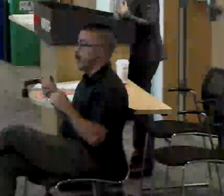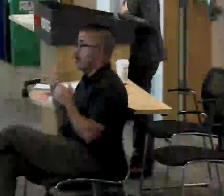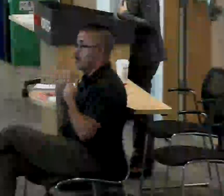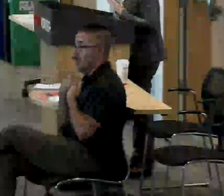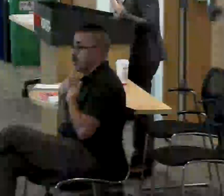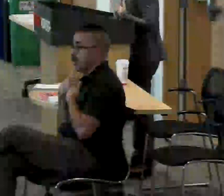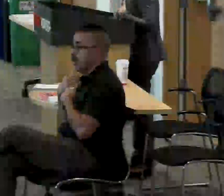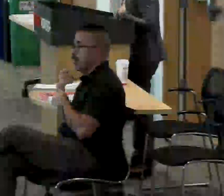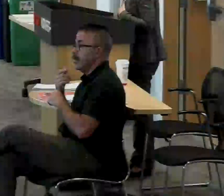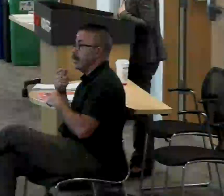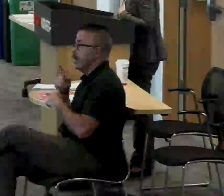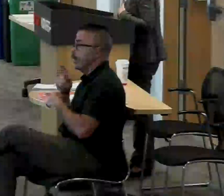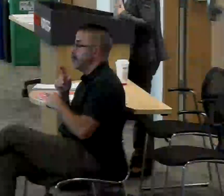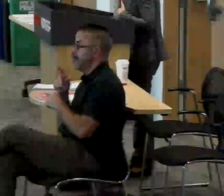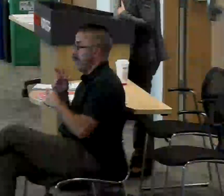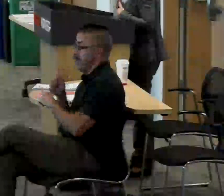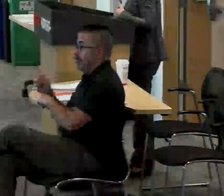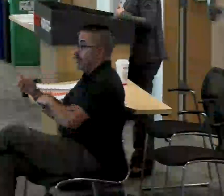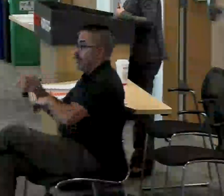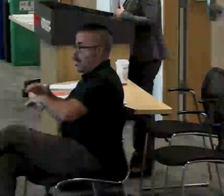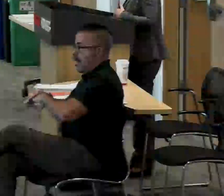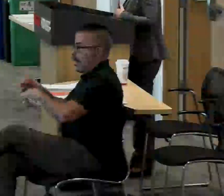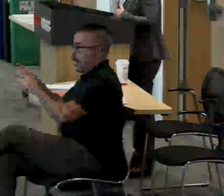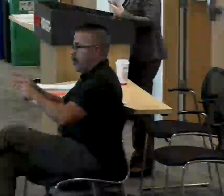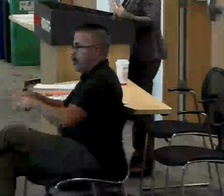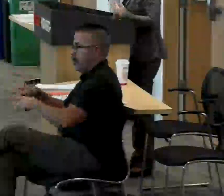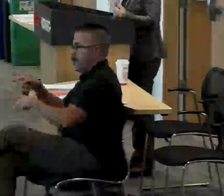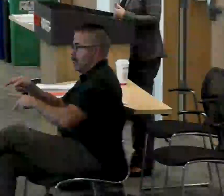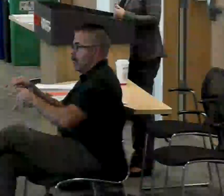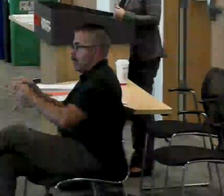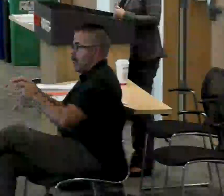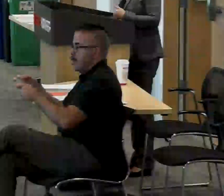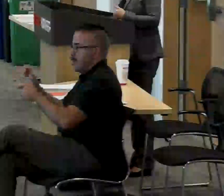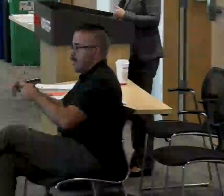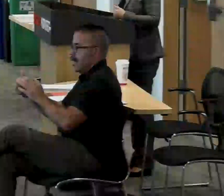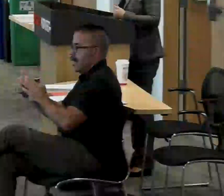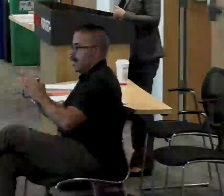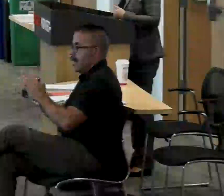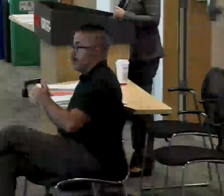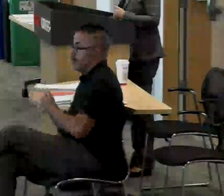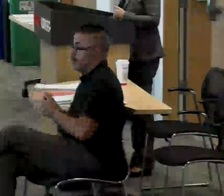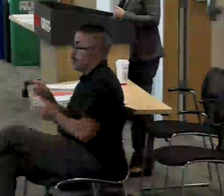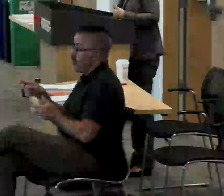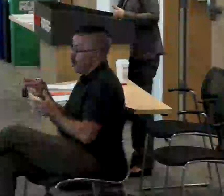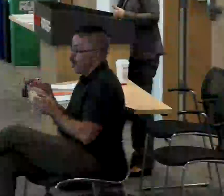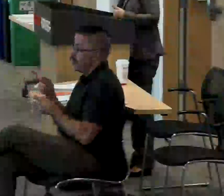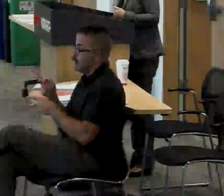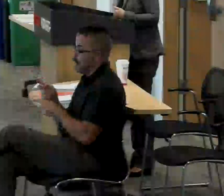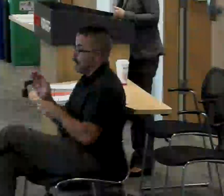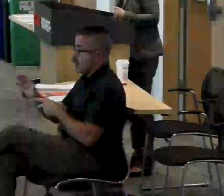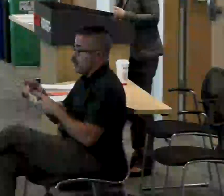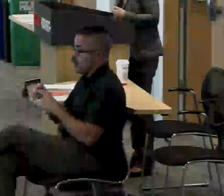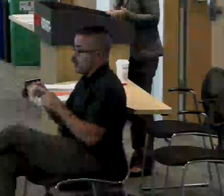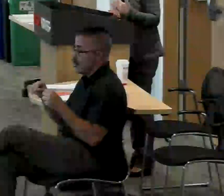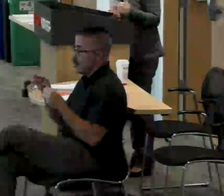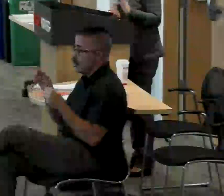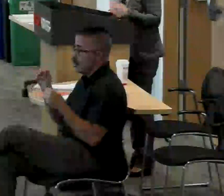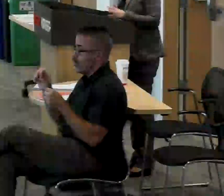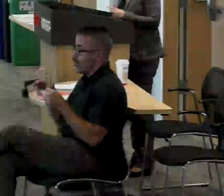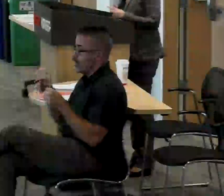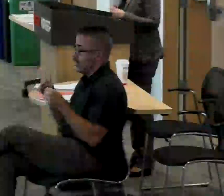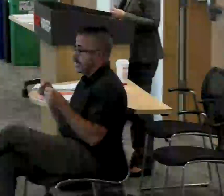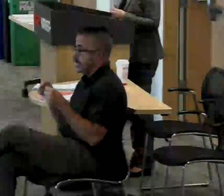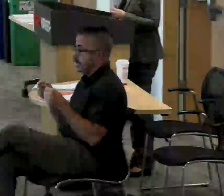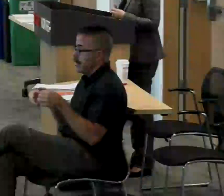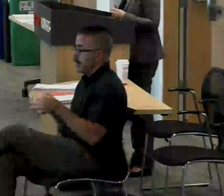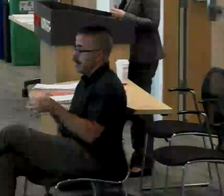onus is on the person or the family member managing the account. So definitely want to keep your receipts, and probably on the back of your receipts, maybe write some